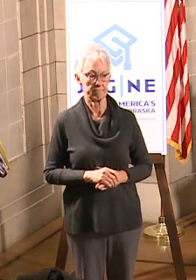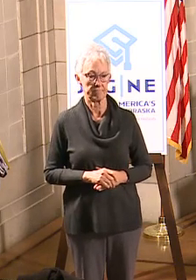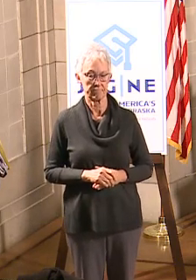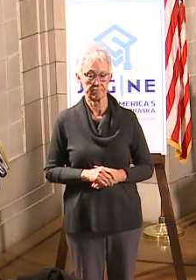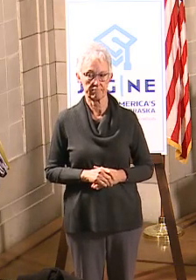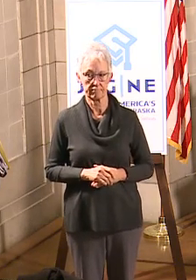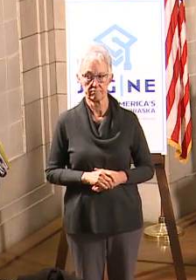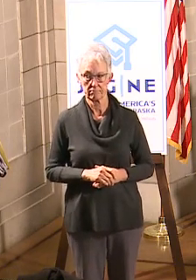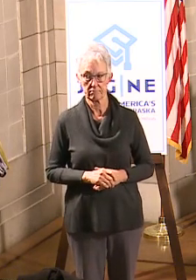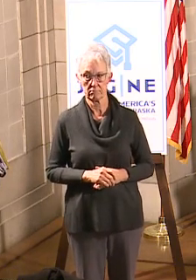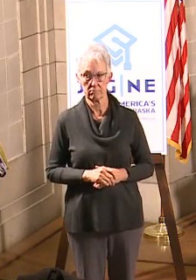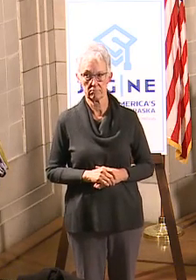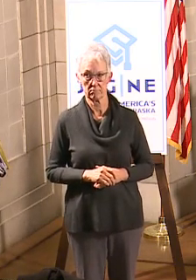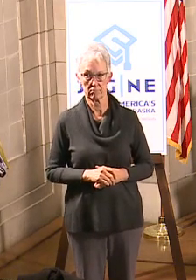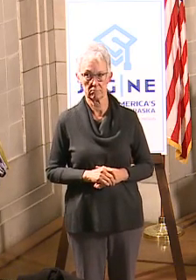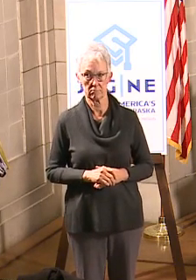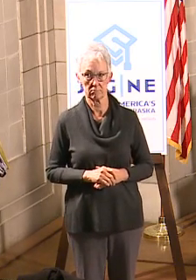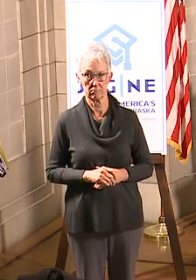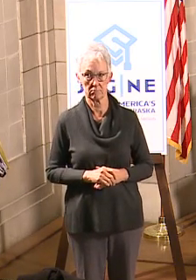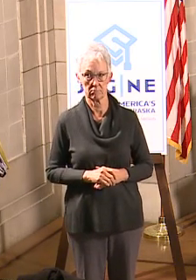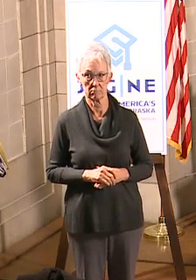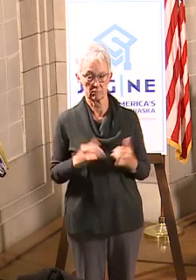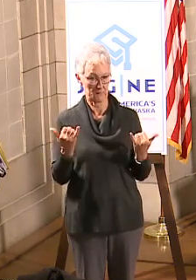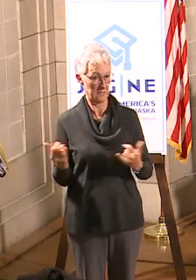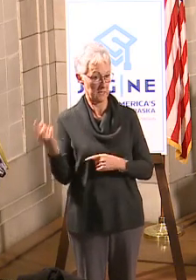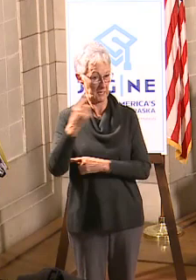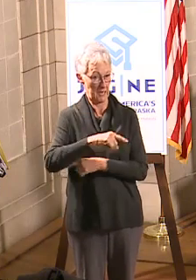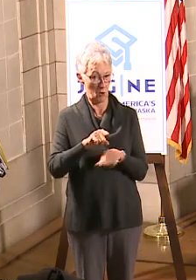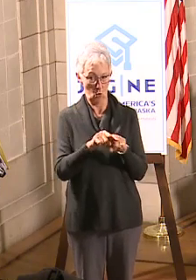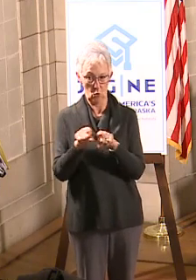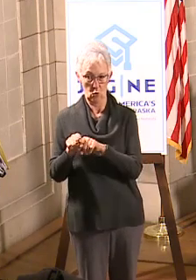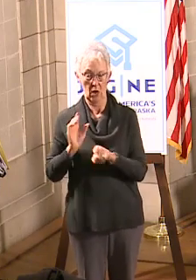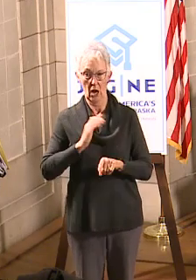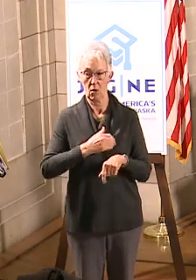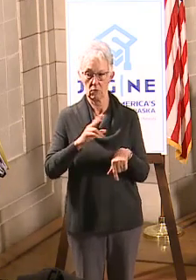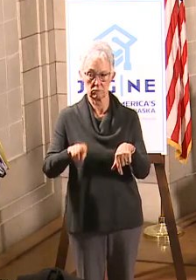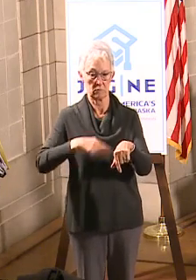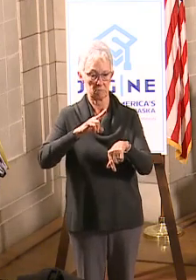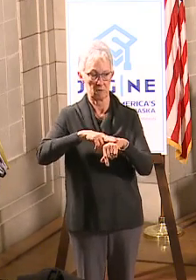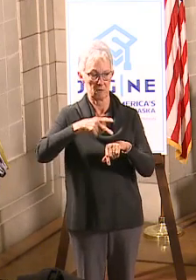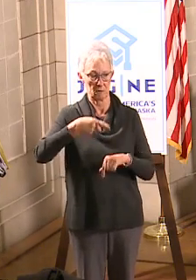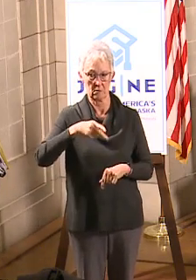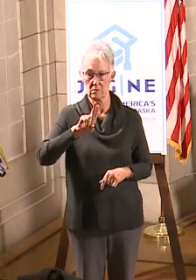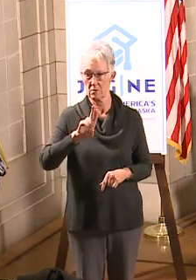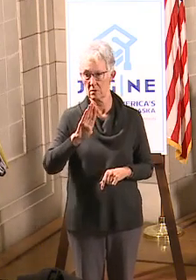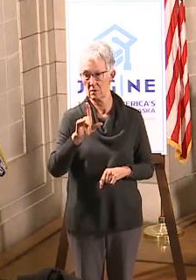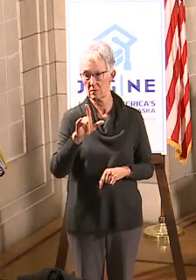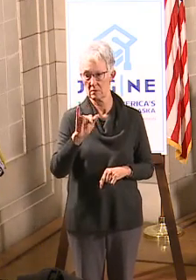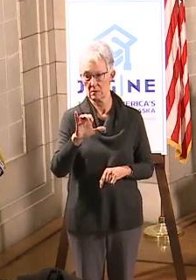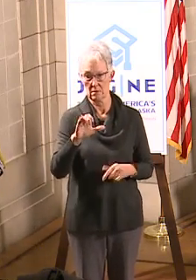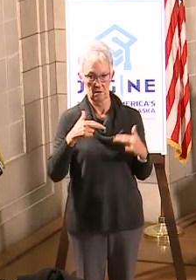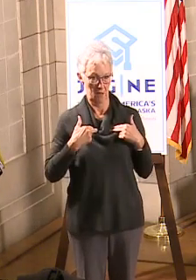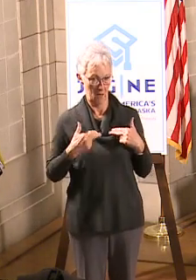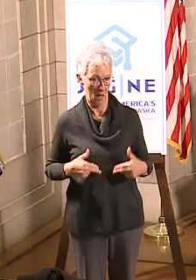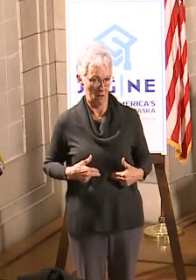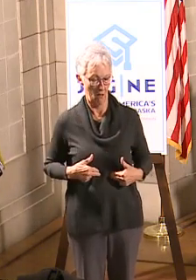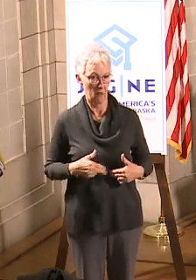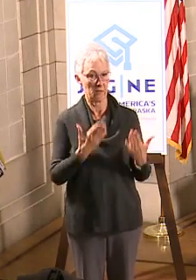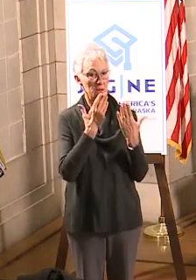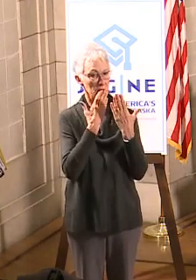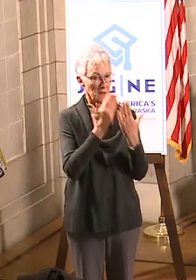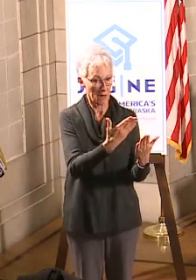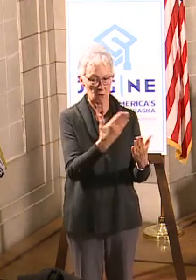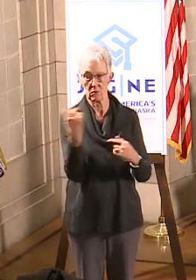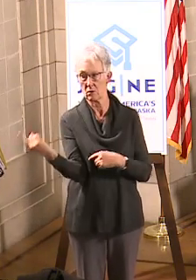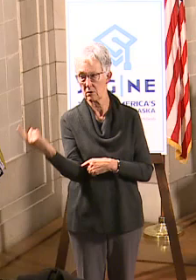Today is also our National Public Health Thank You Day. So this is a national day that we recognize all the folks